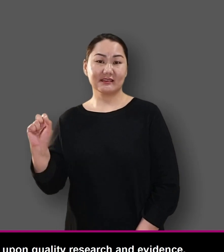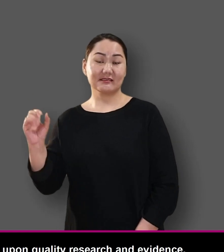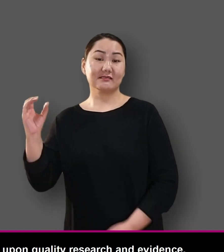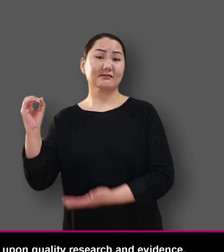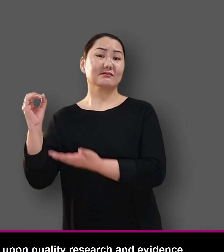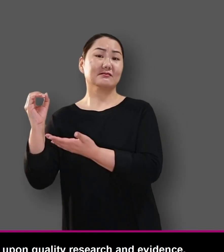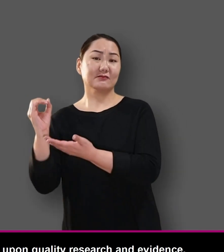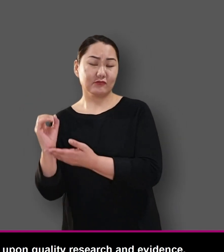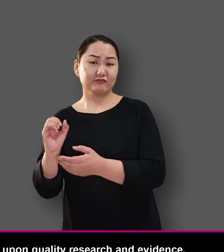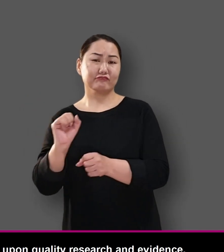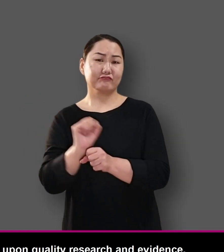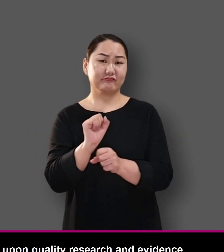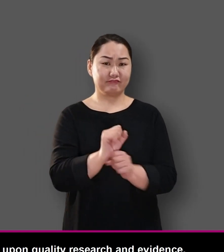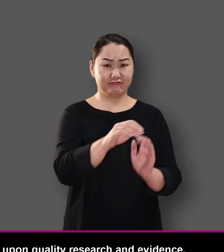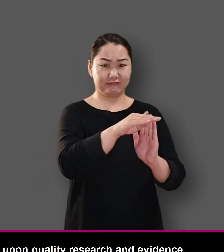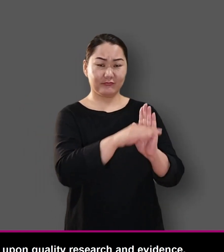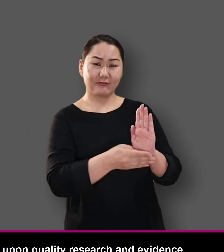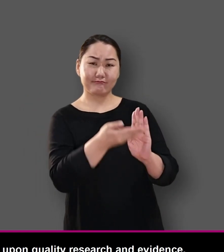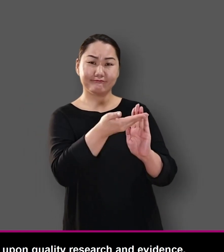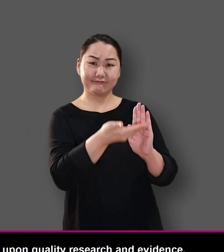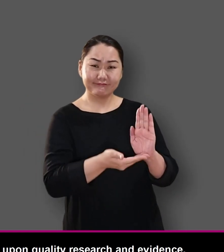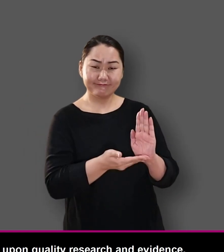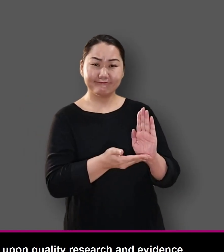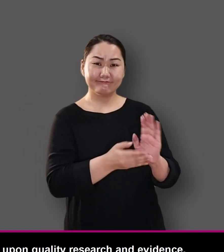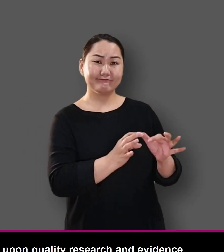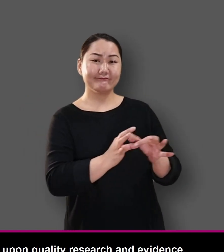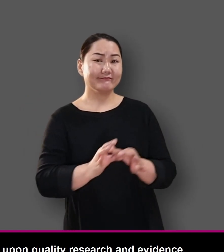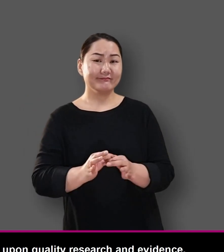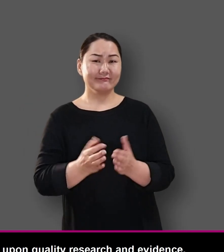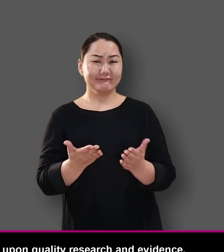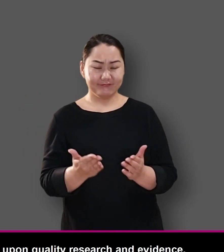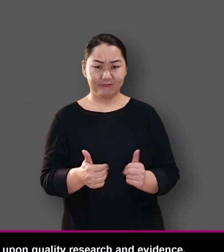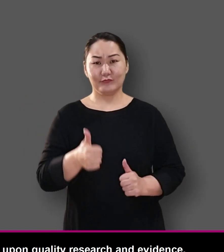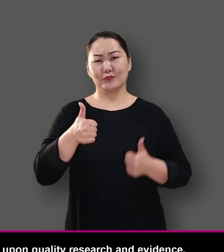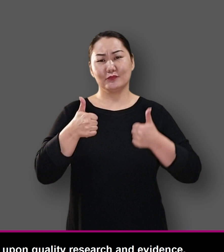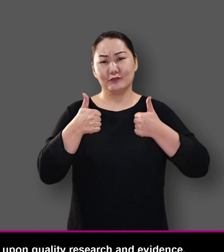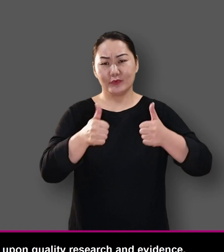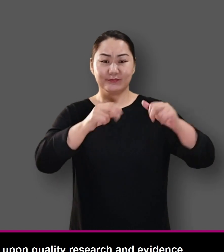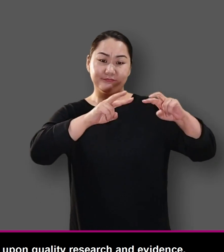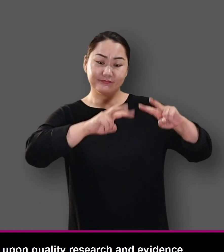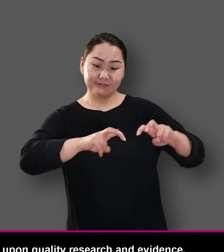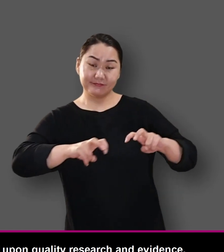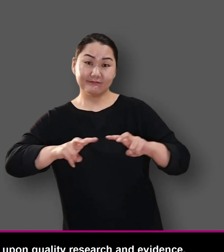We design interventions based upon quality research and evidence